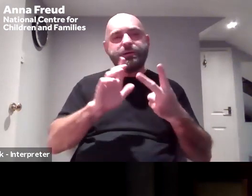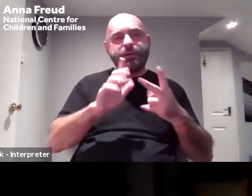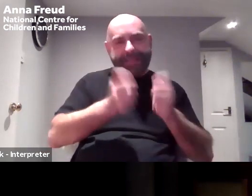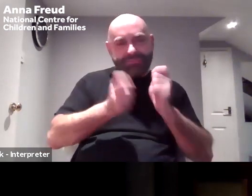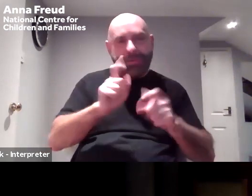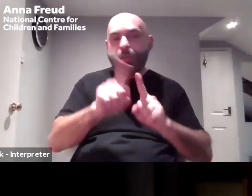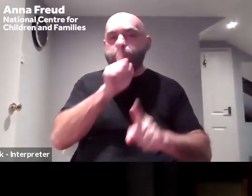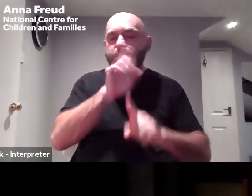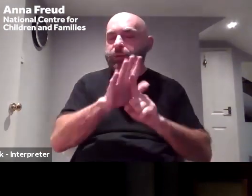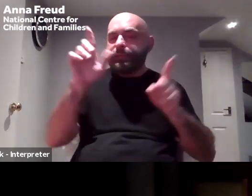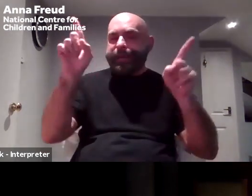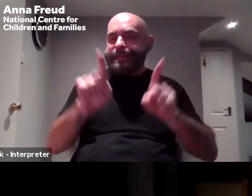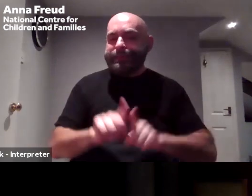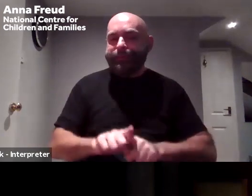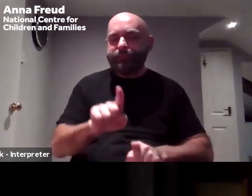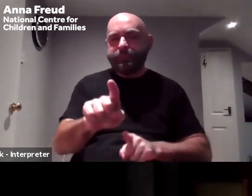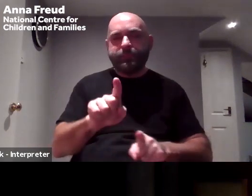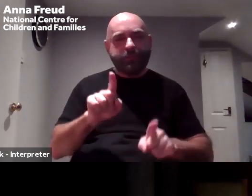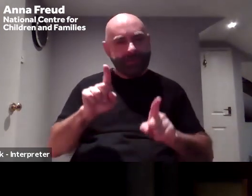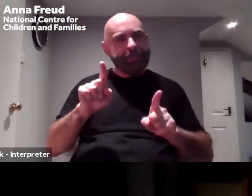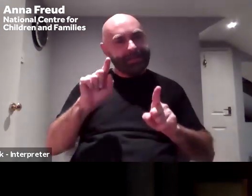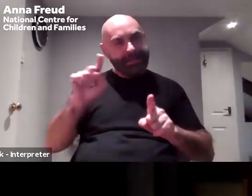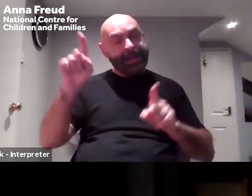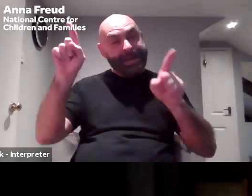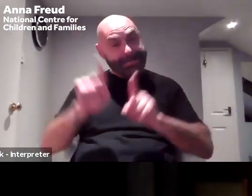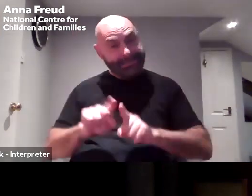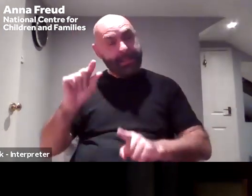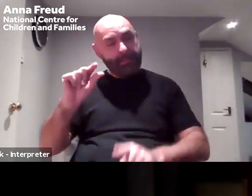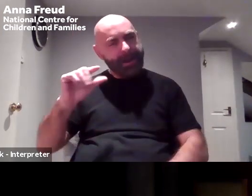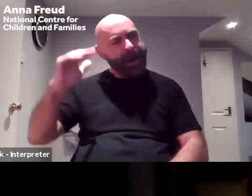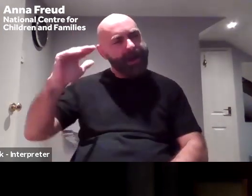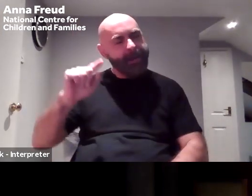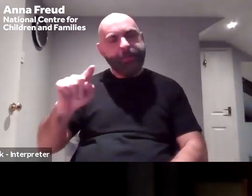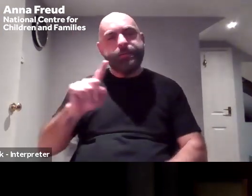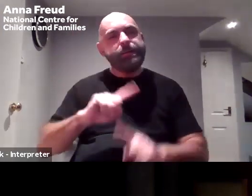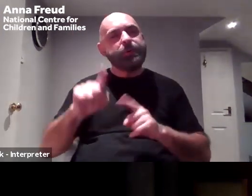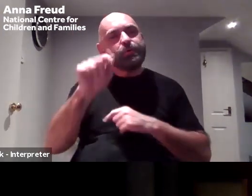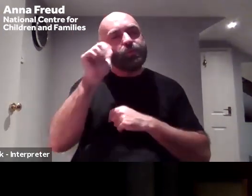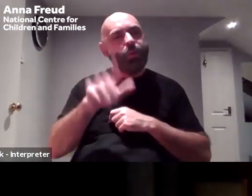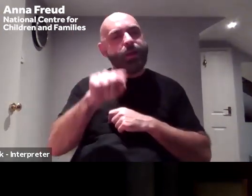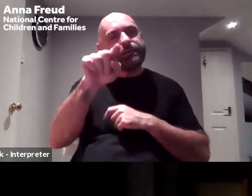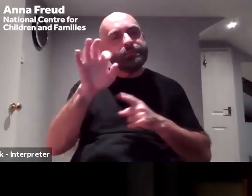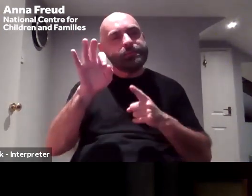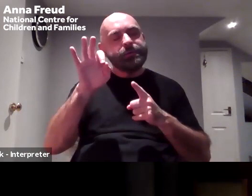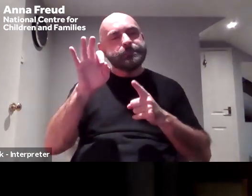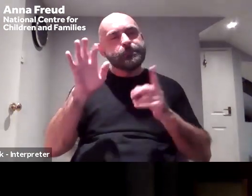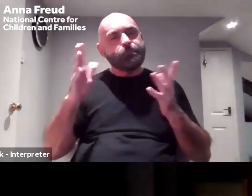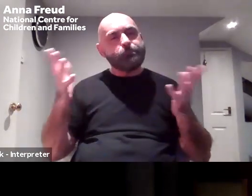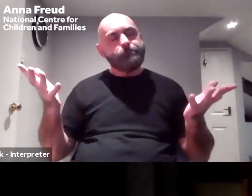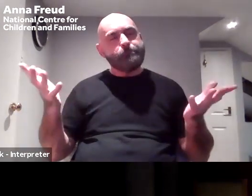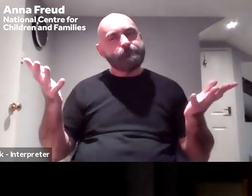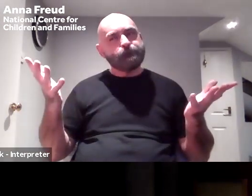but not Indian. It was somewhat higher in Indian, but as you know, Peter, in